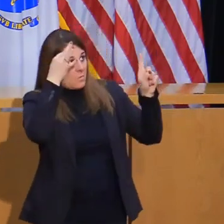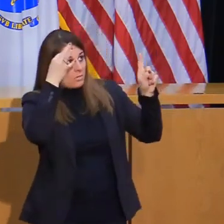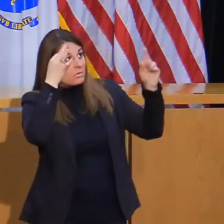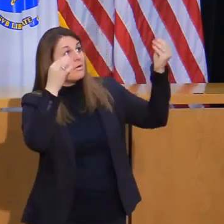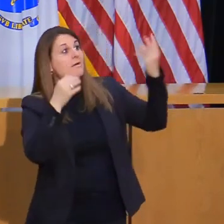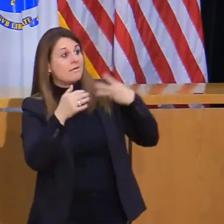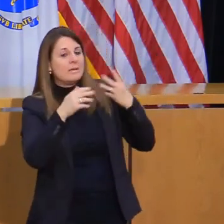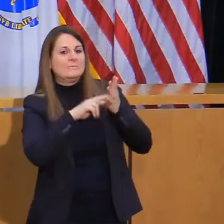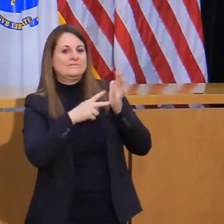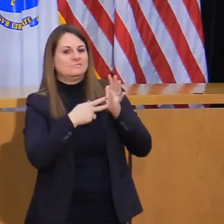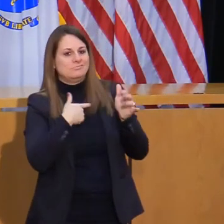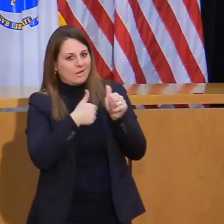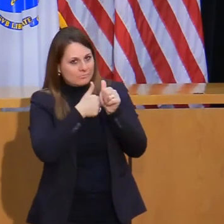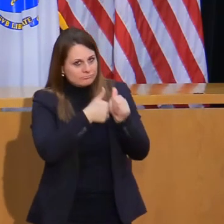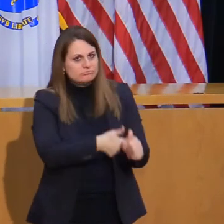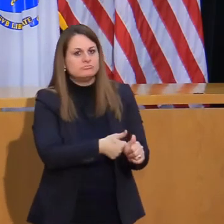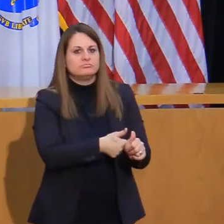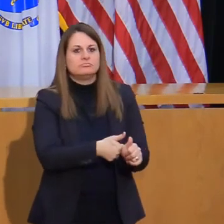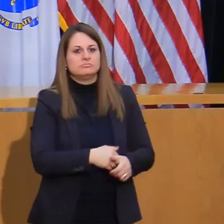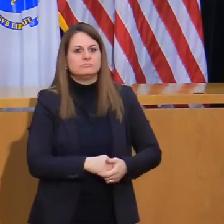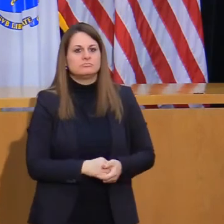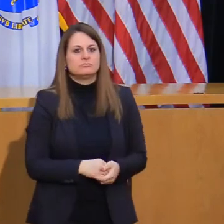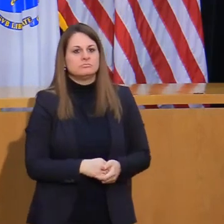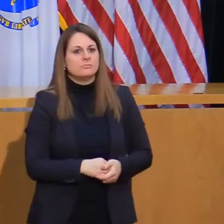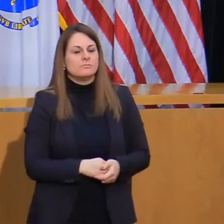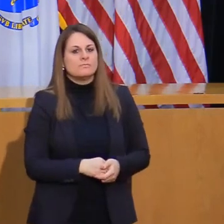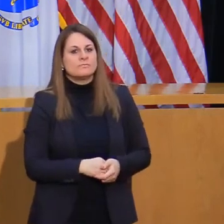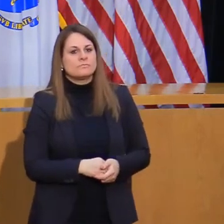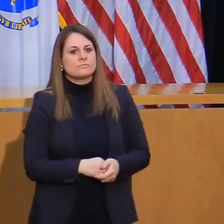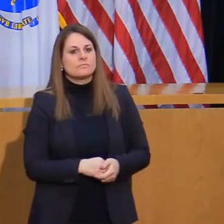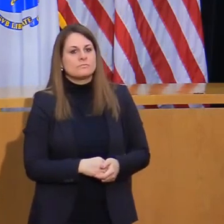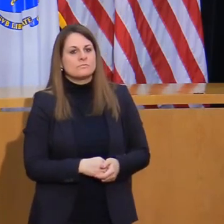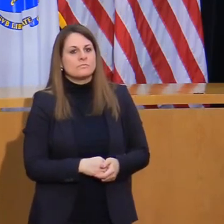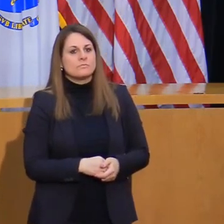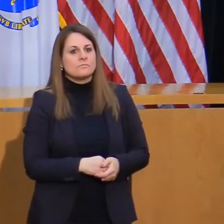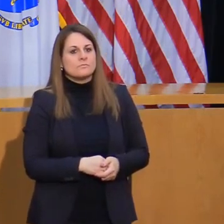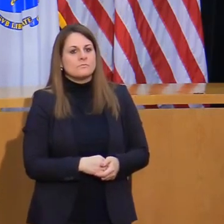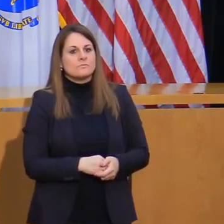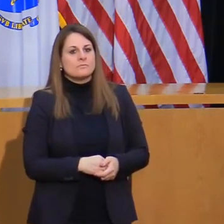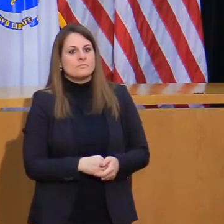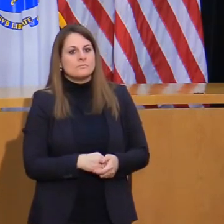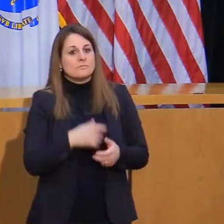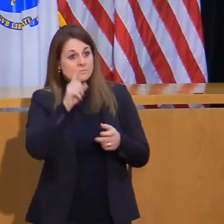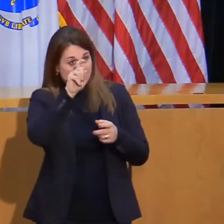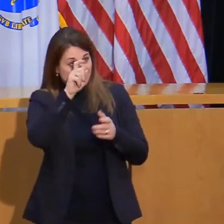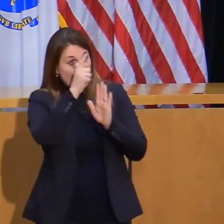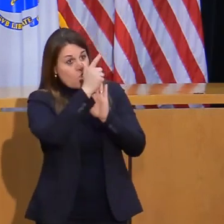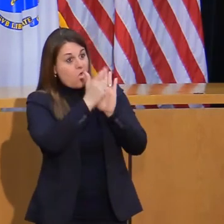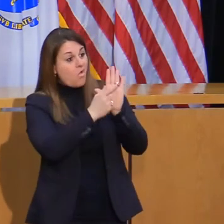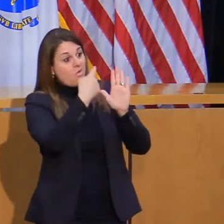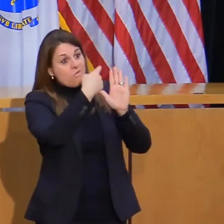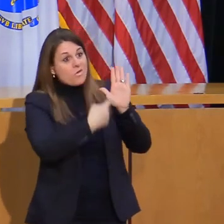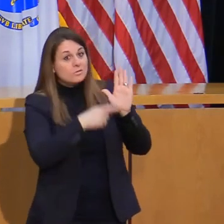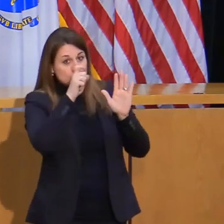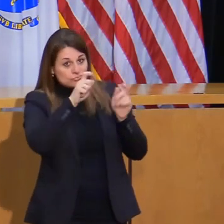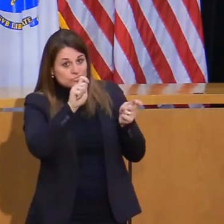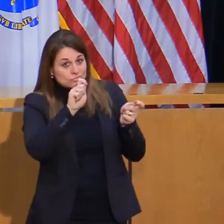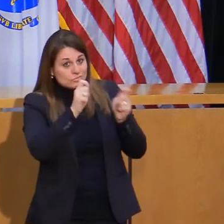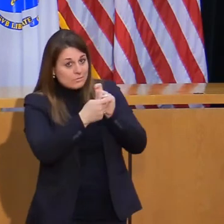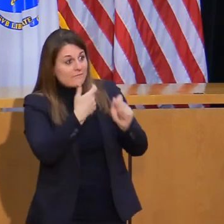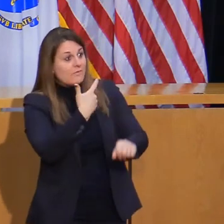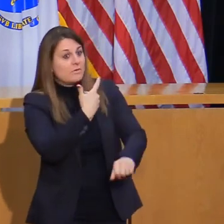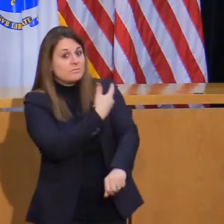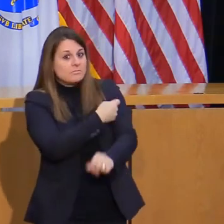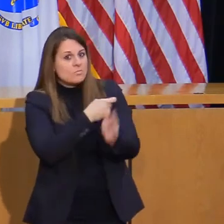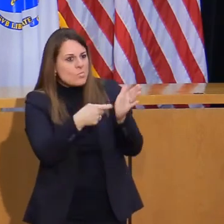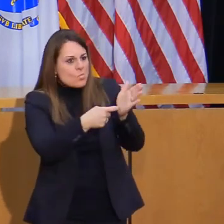out. One is, do we need a law change to actually, have that kind of a program in place? It's